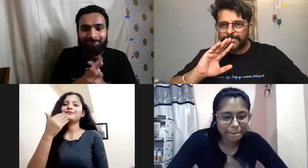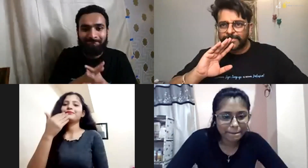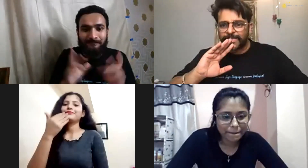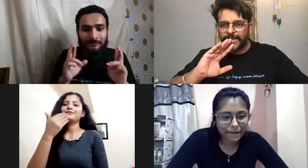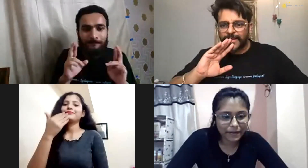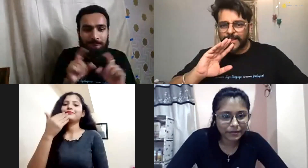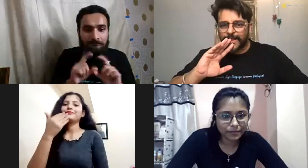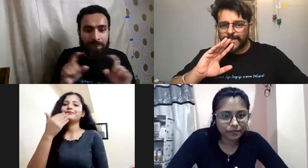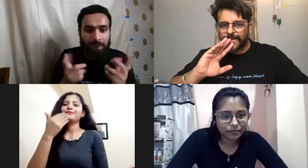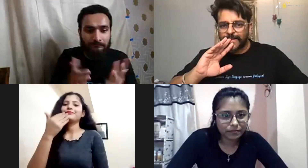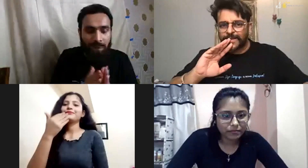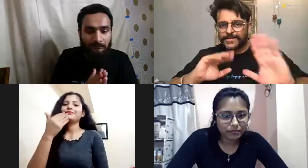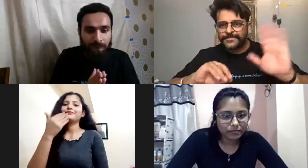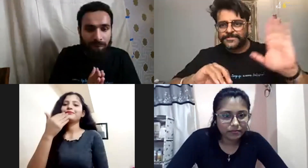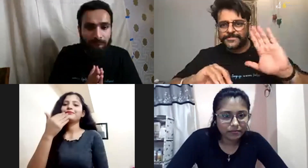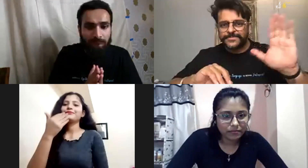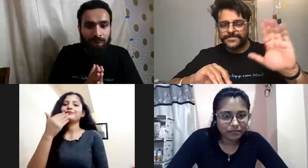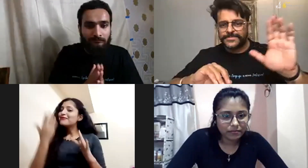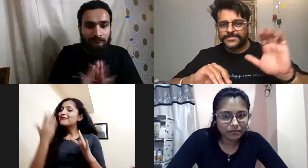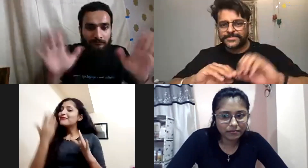slight internet issue with Mansi's end.